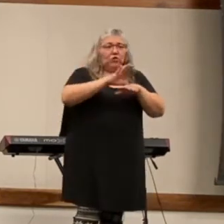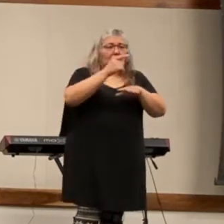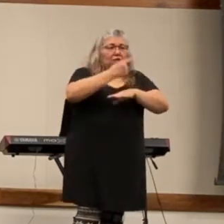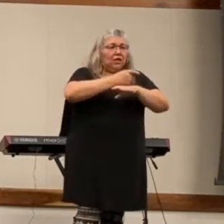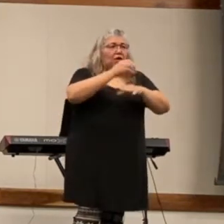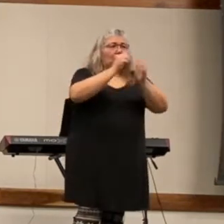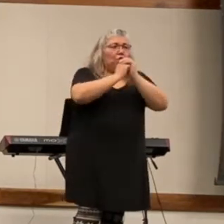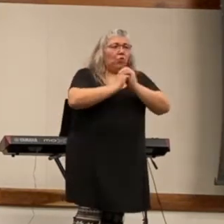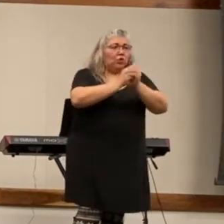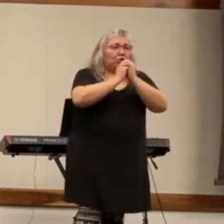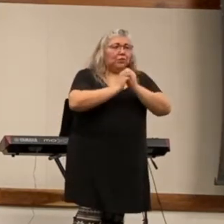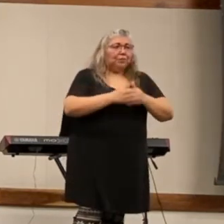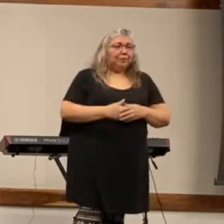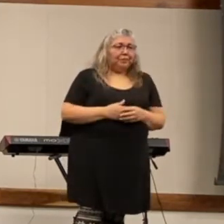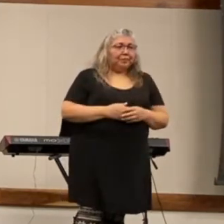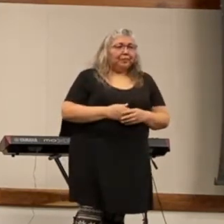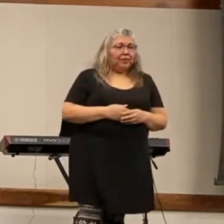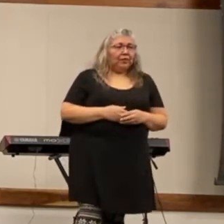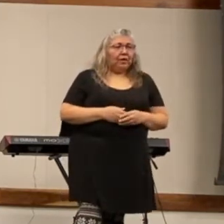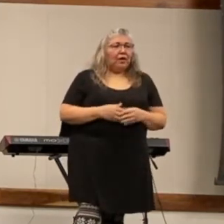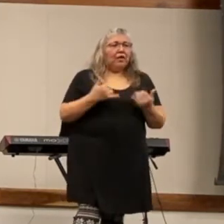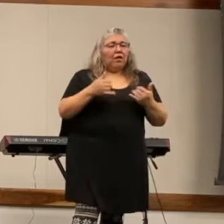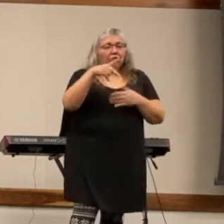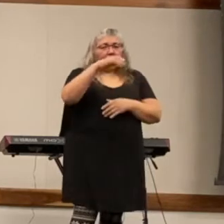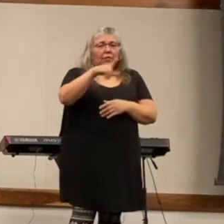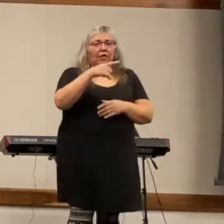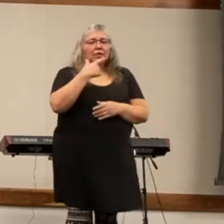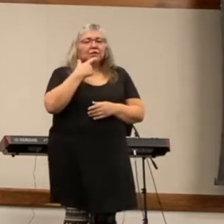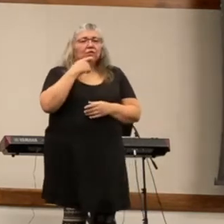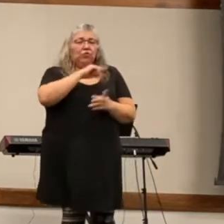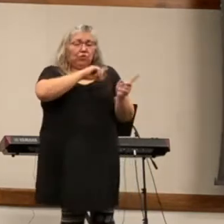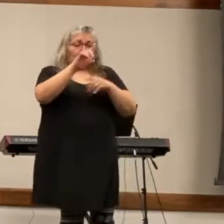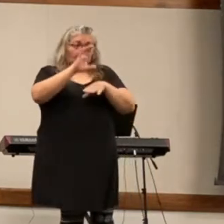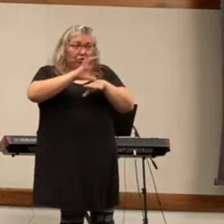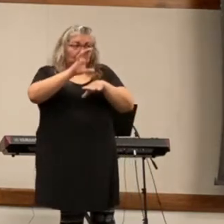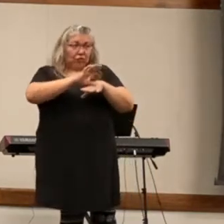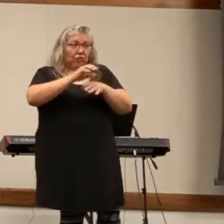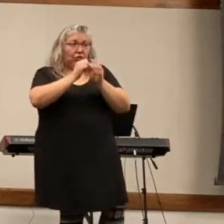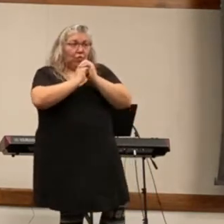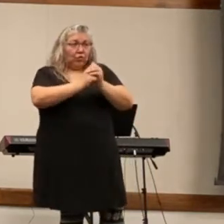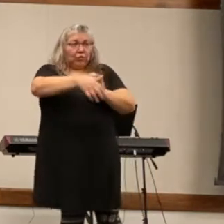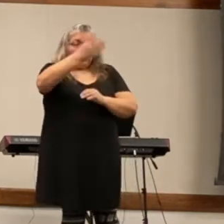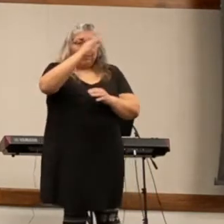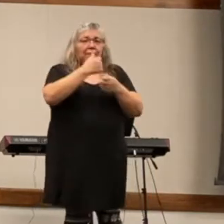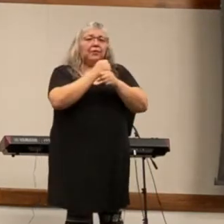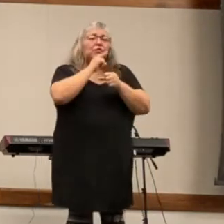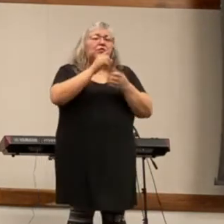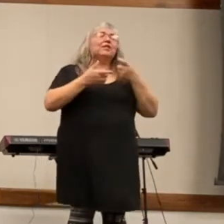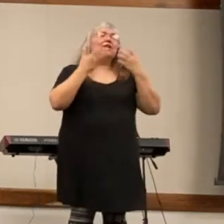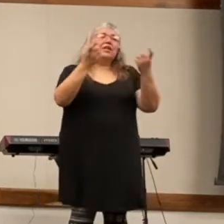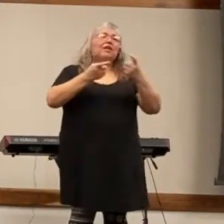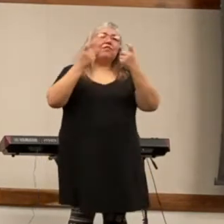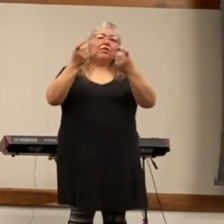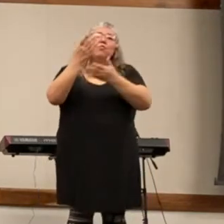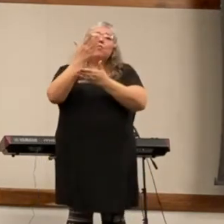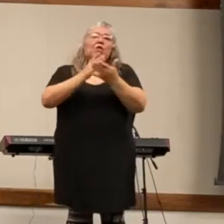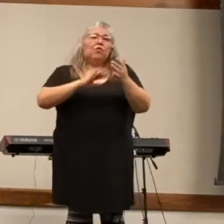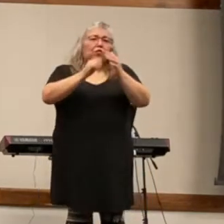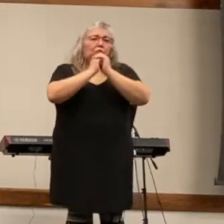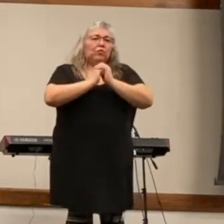worship. Paul said that when you go to church to worship God, make sure giving is part of your worship.